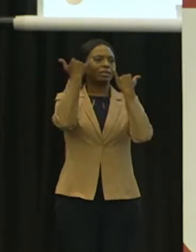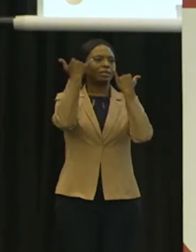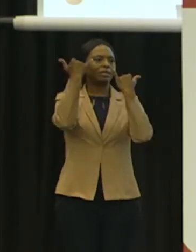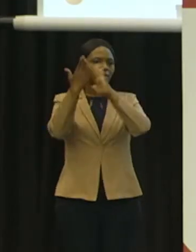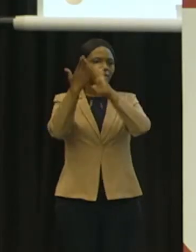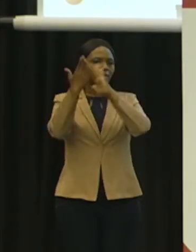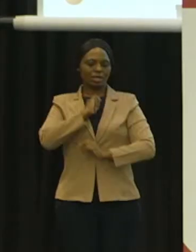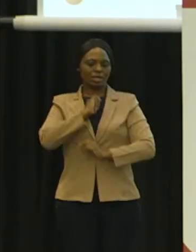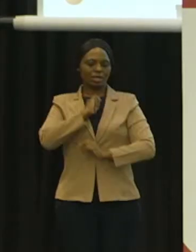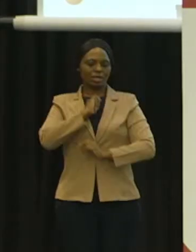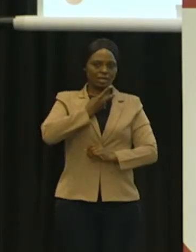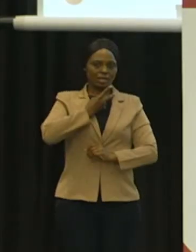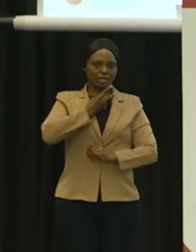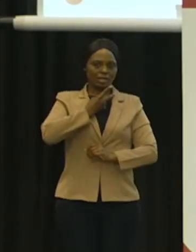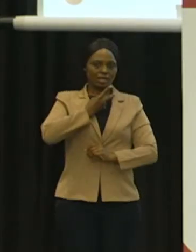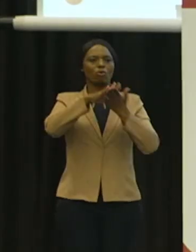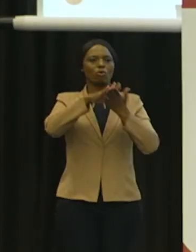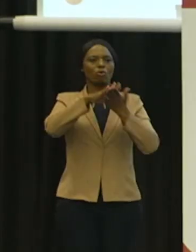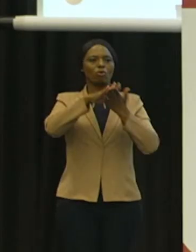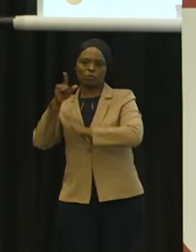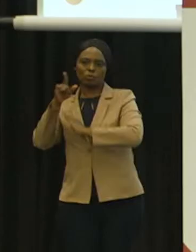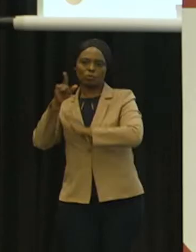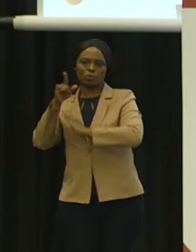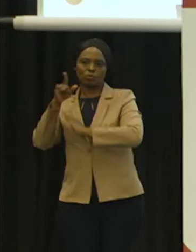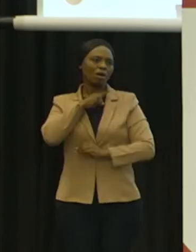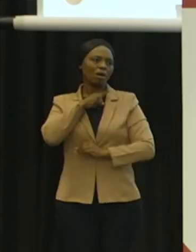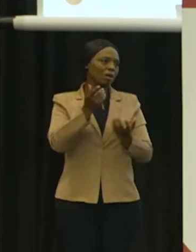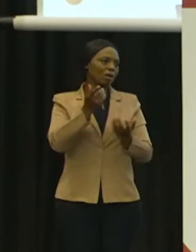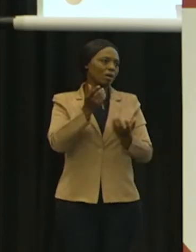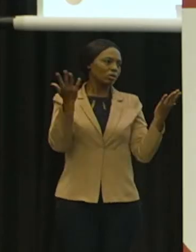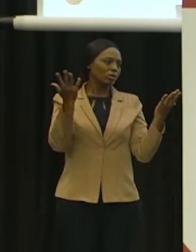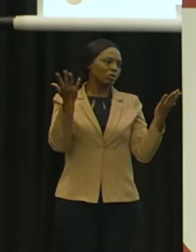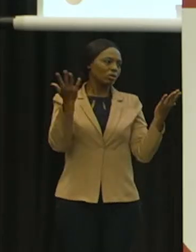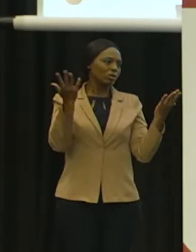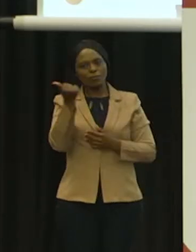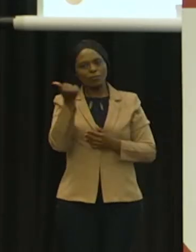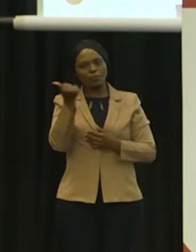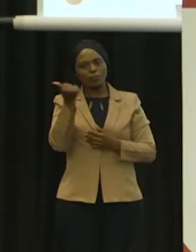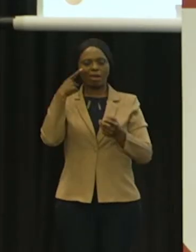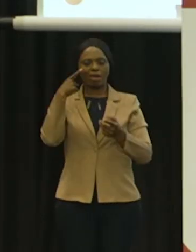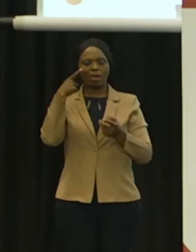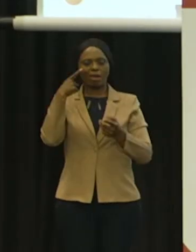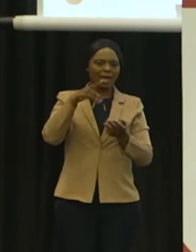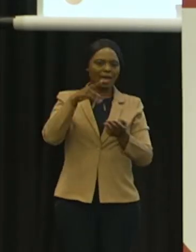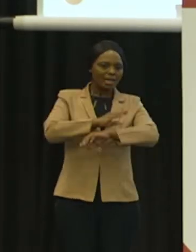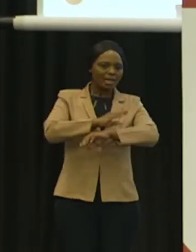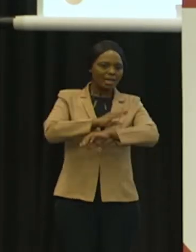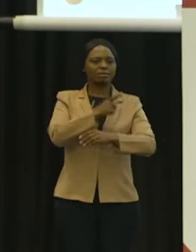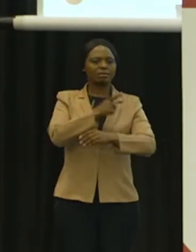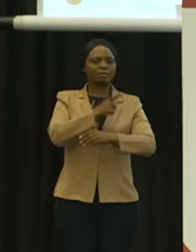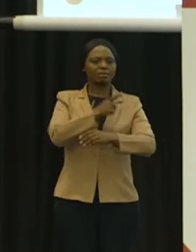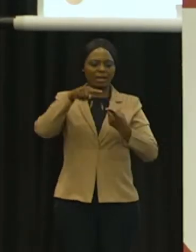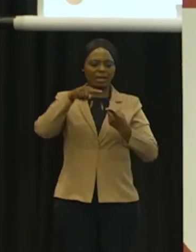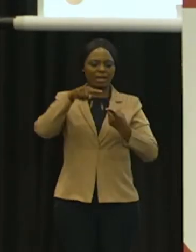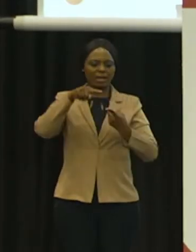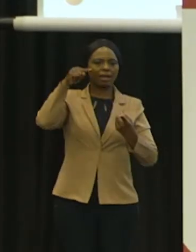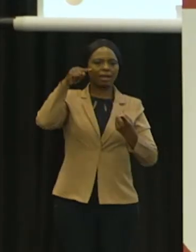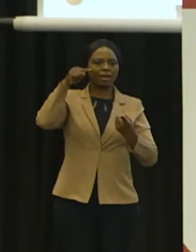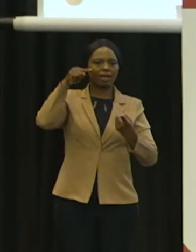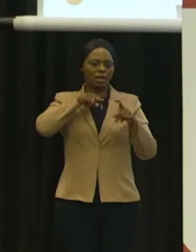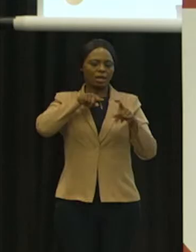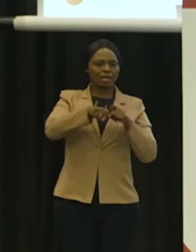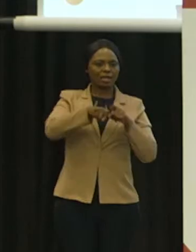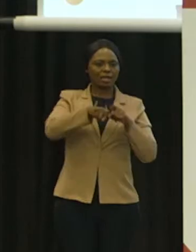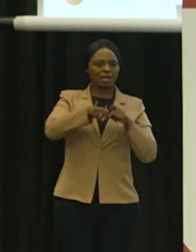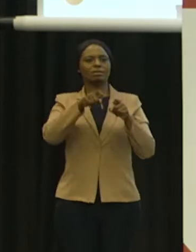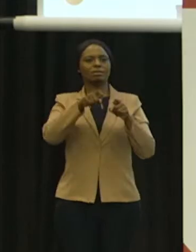transgender community, because so few anal cancer screenings are available at a community level.